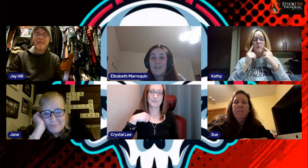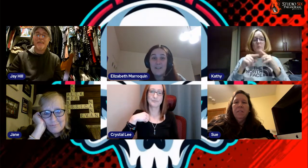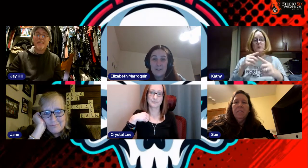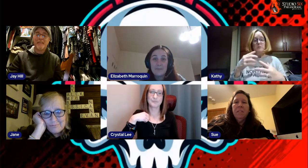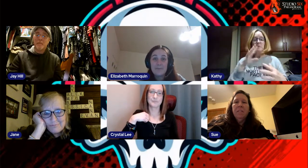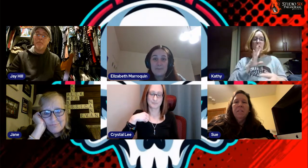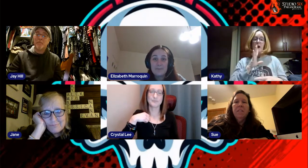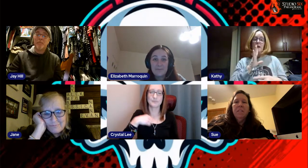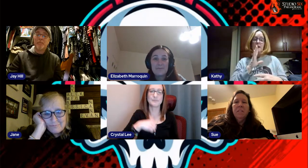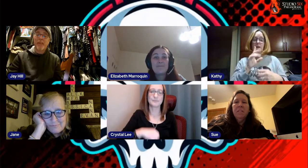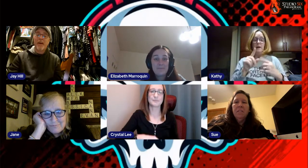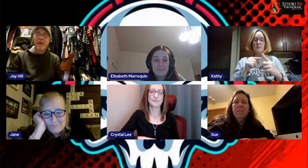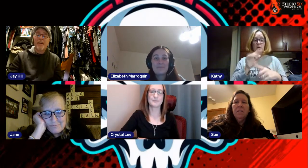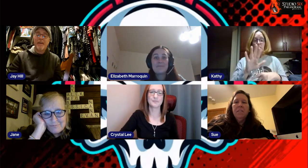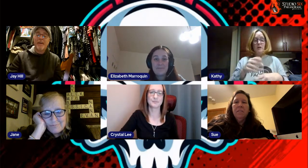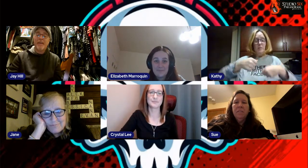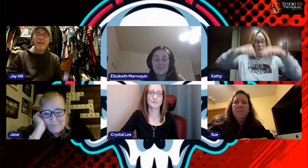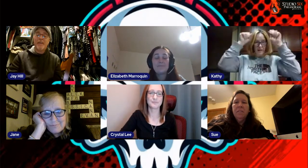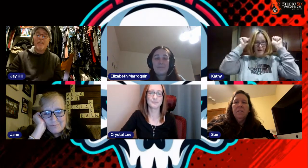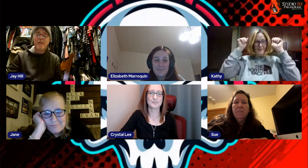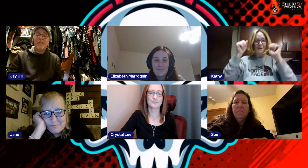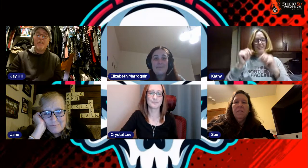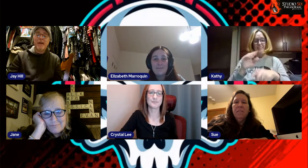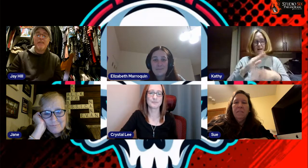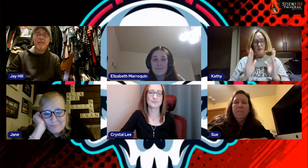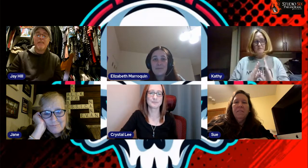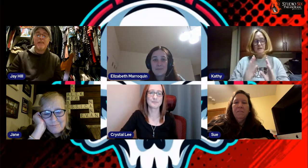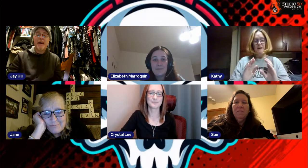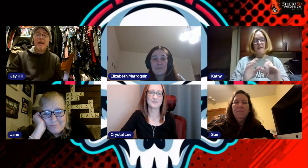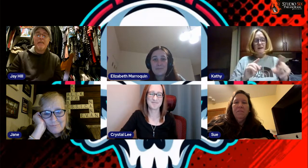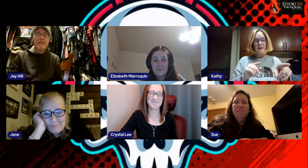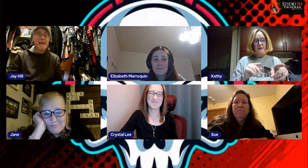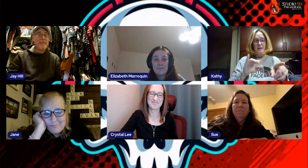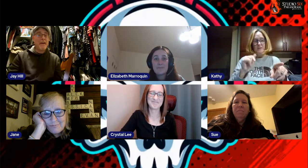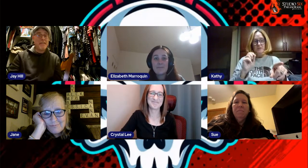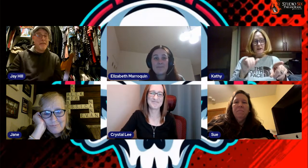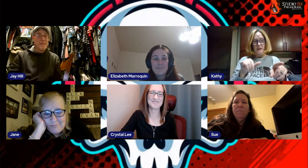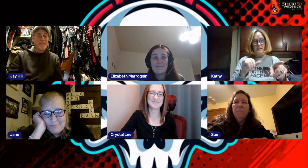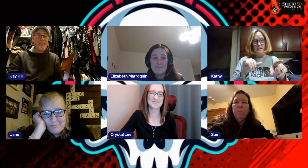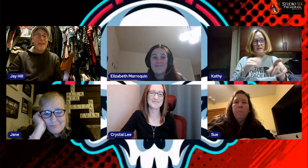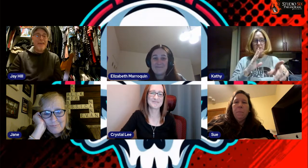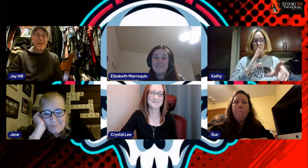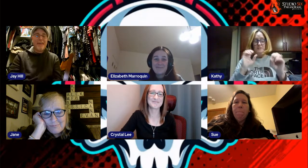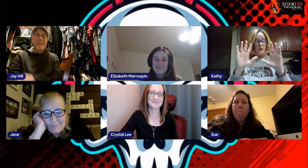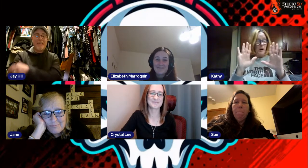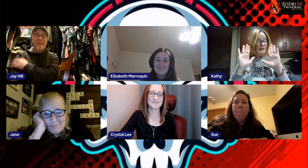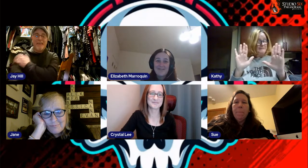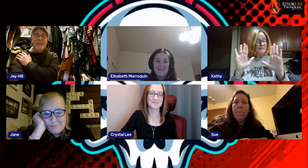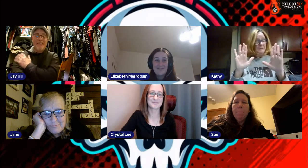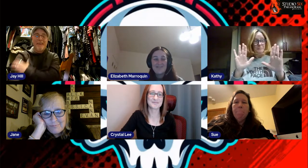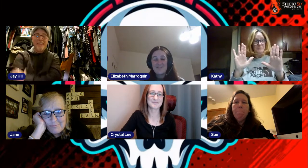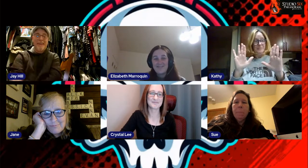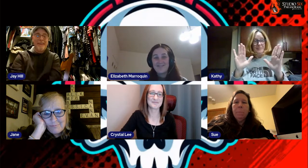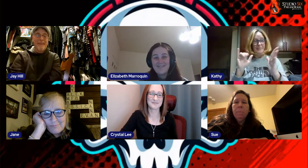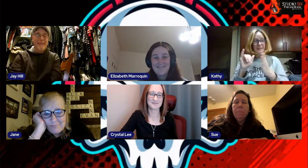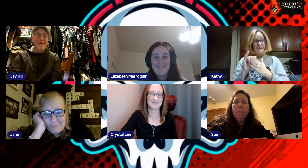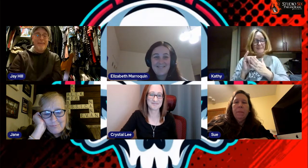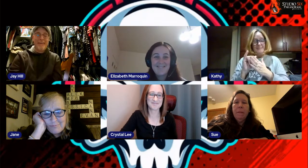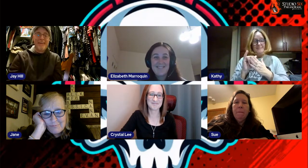talking. Mm-hmm. Yeah. So that's awesome.